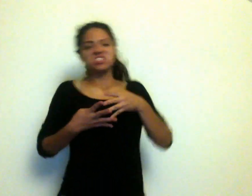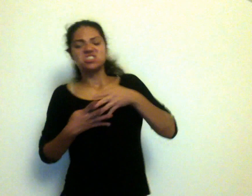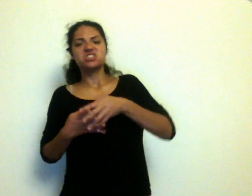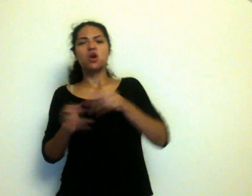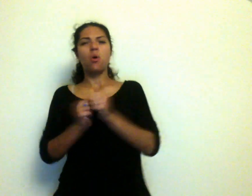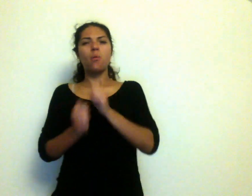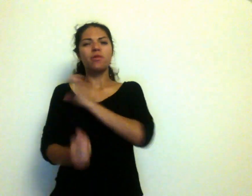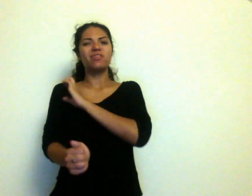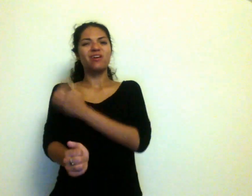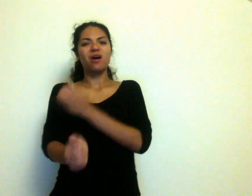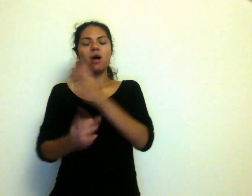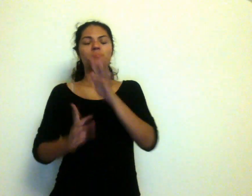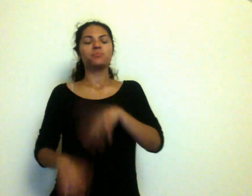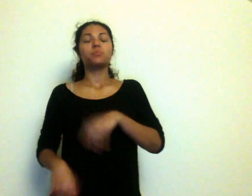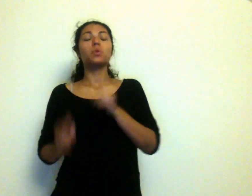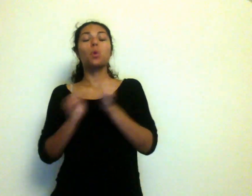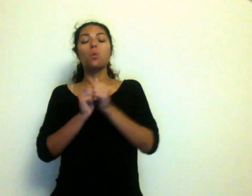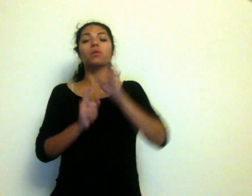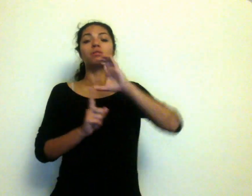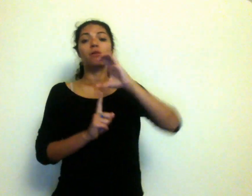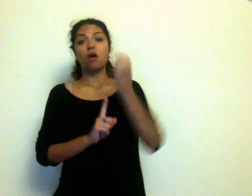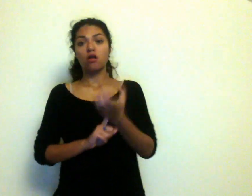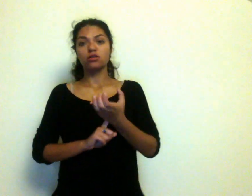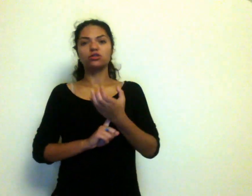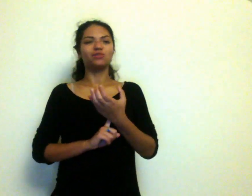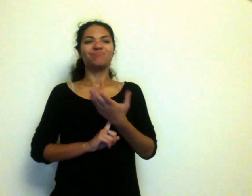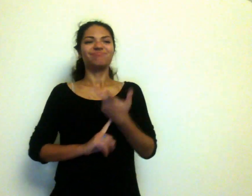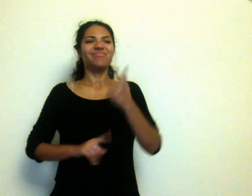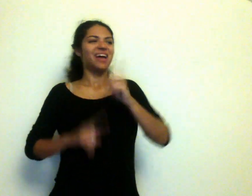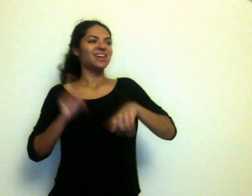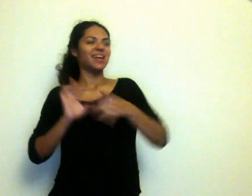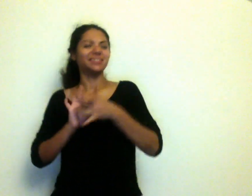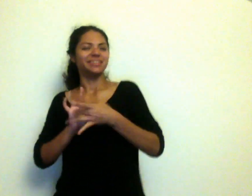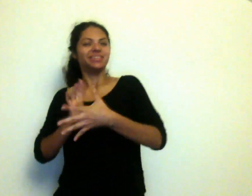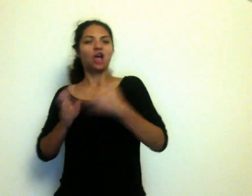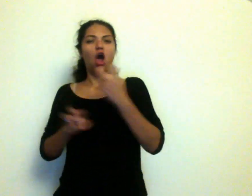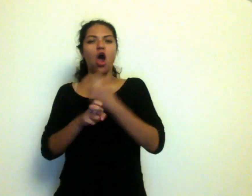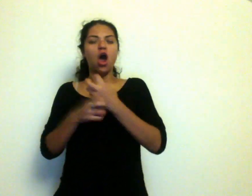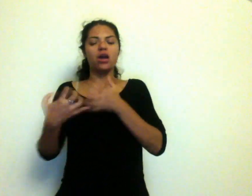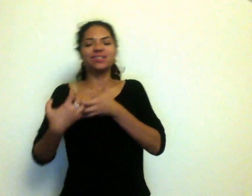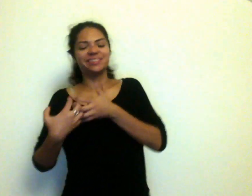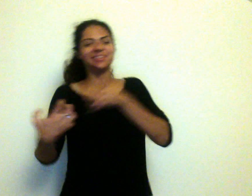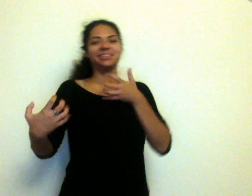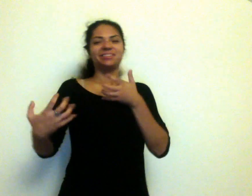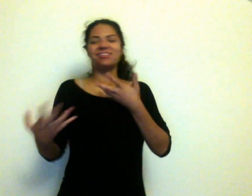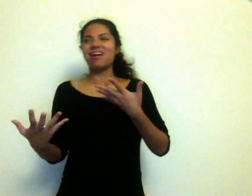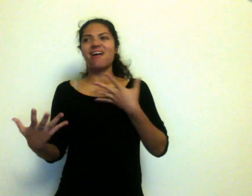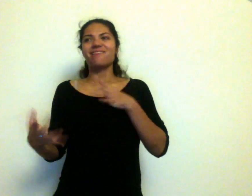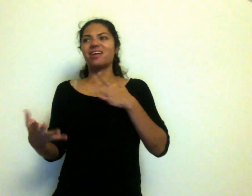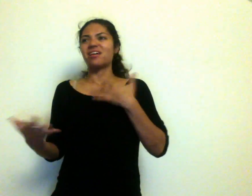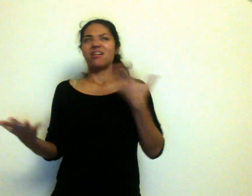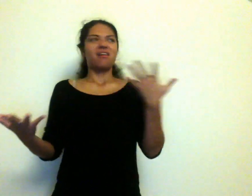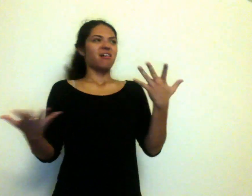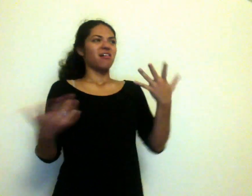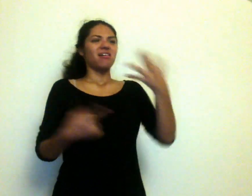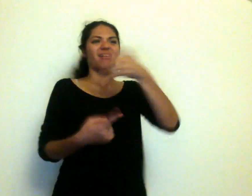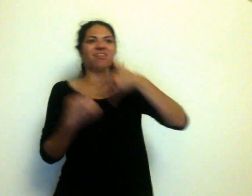so strong that it will take time. When the gospel message shines through the intervention of divine grace, the heart will suddenly